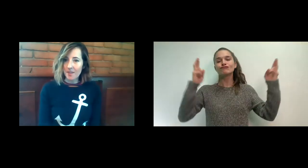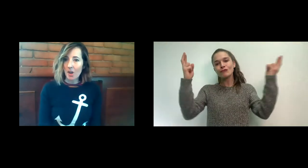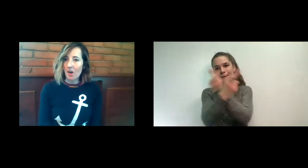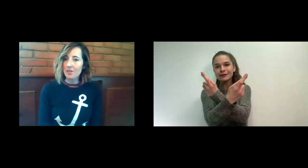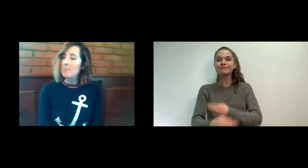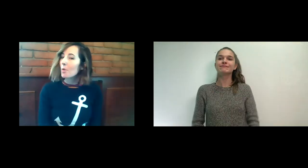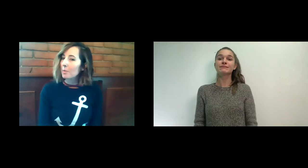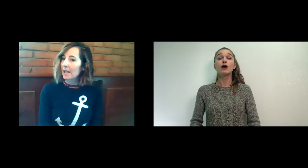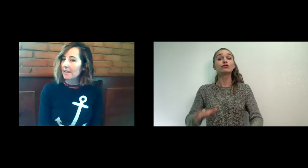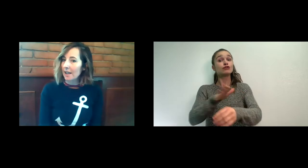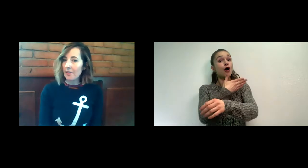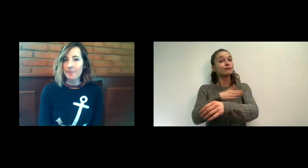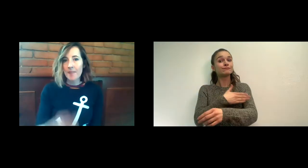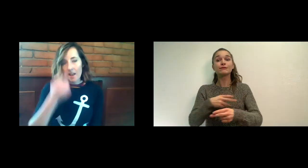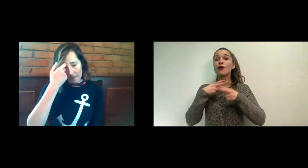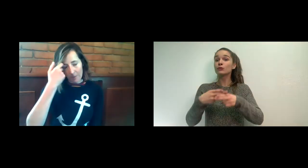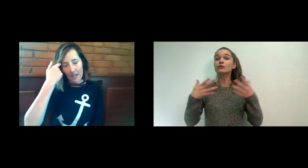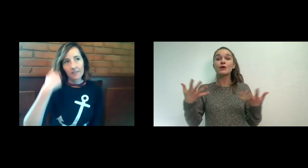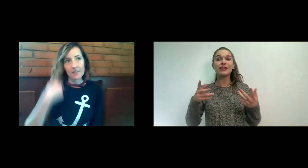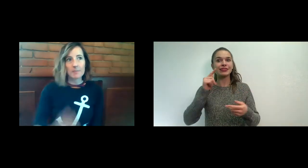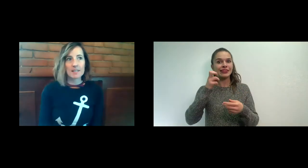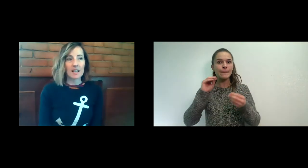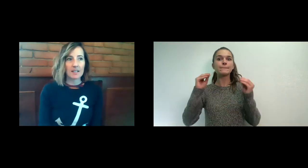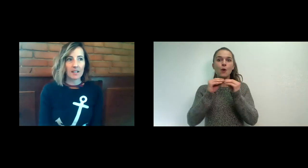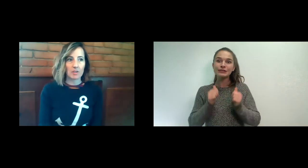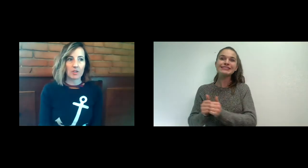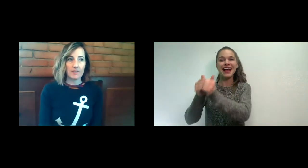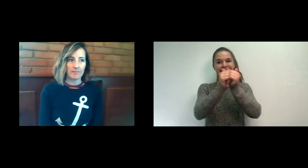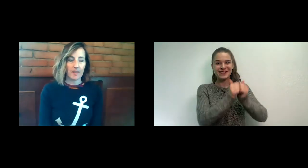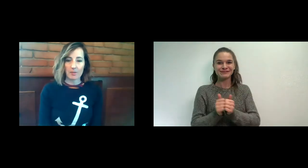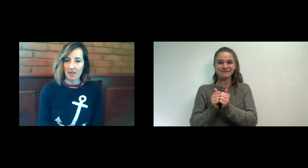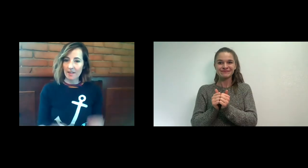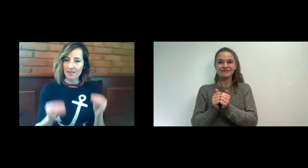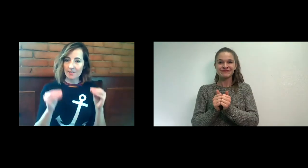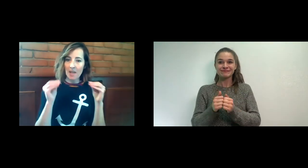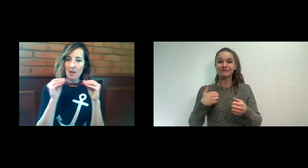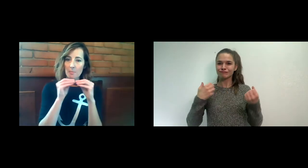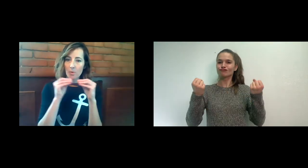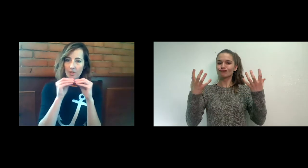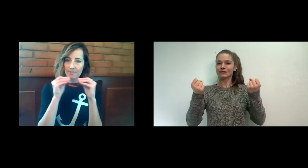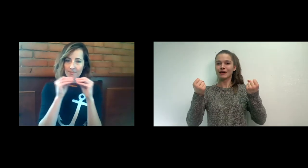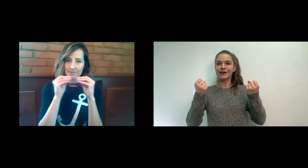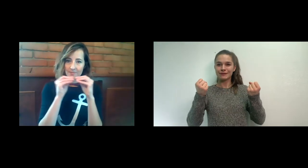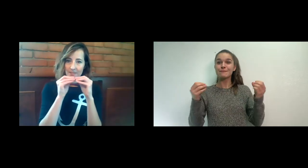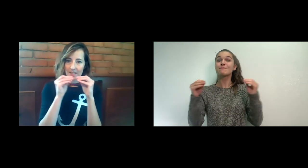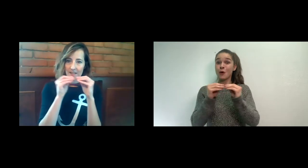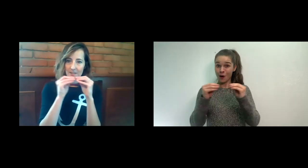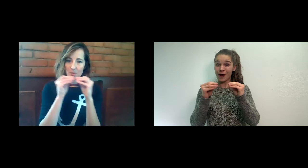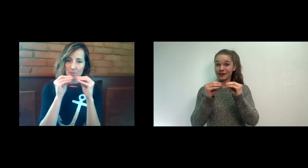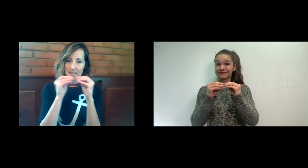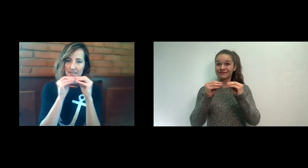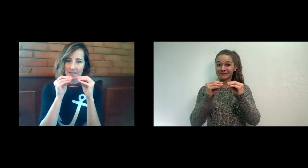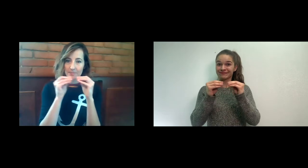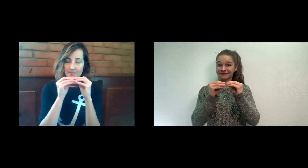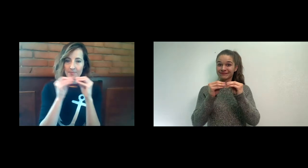share called The More We Get Together, that we have some sign language in it. That goes like this. More, like this.